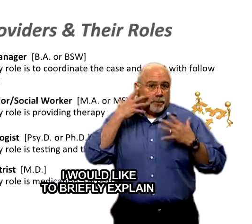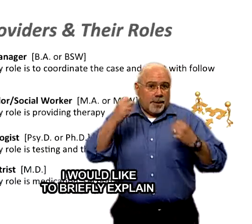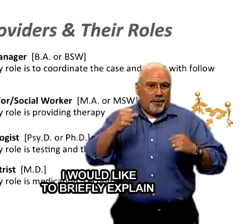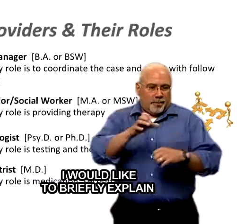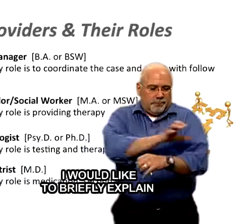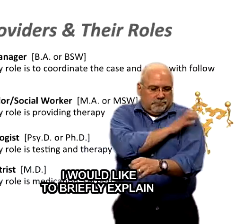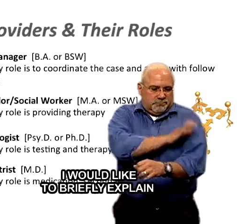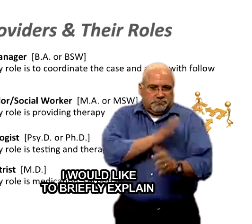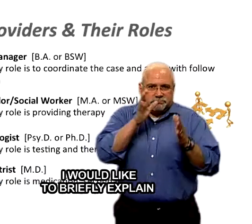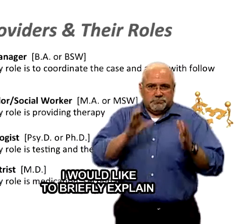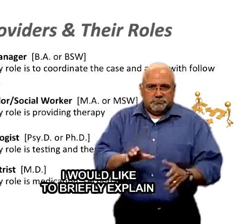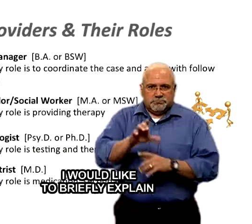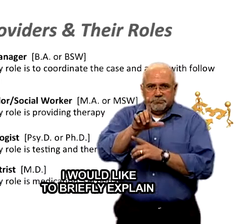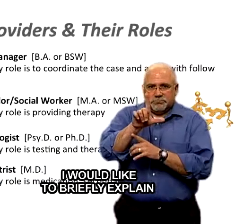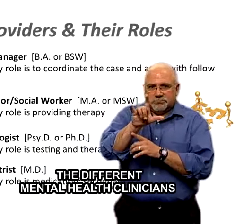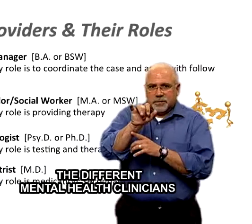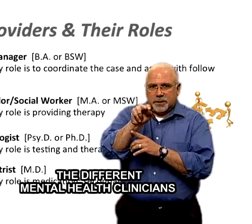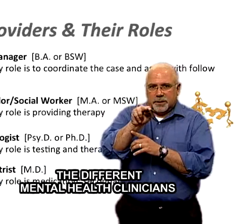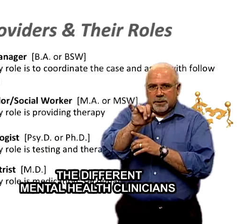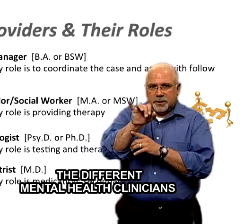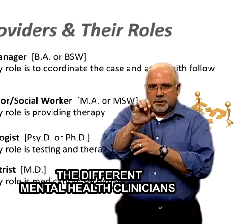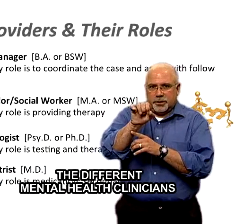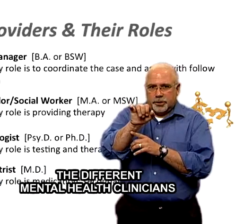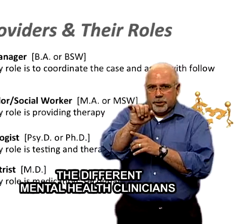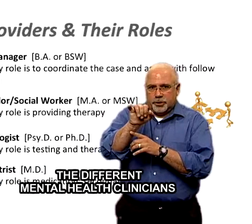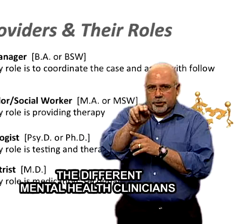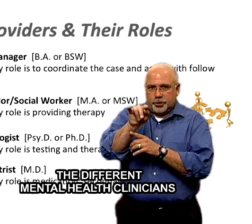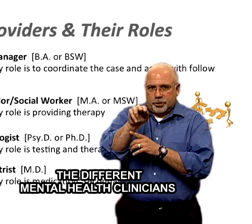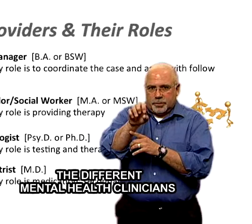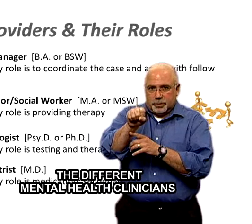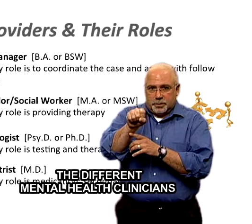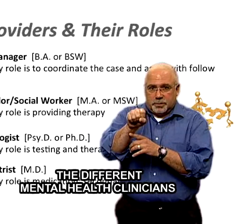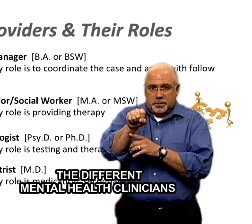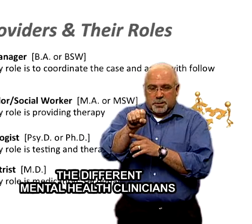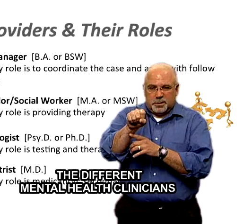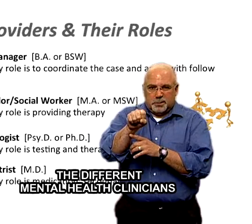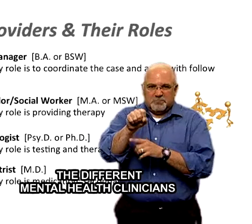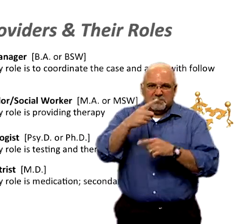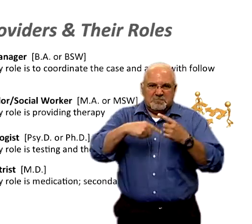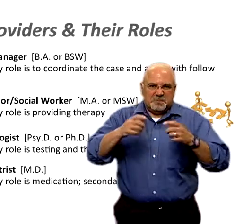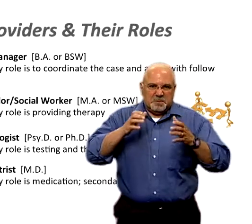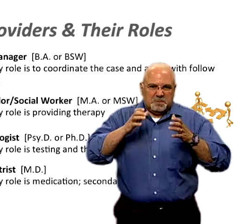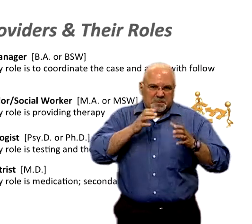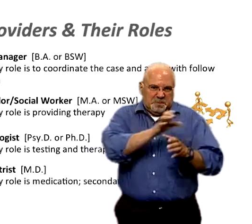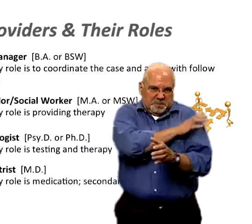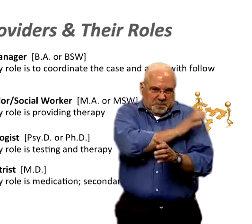I would like to briefly explain the different mental health clinicians